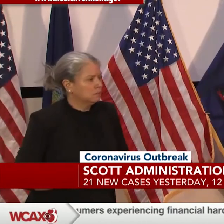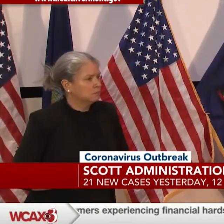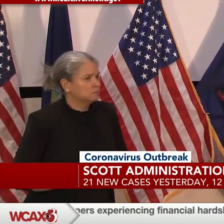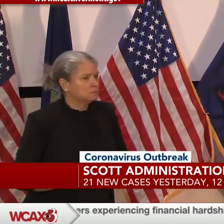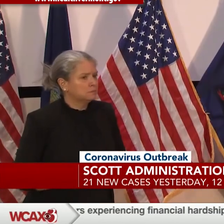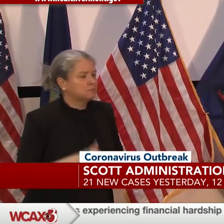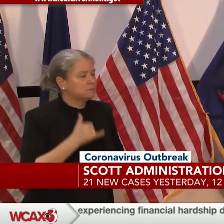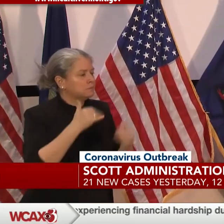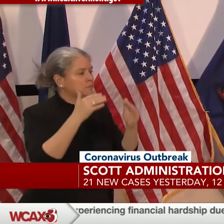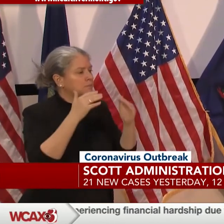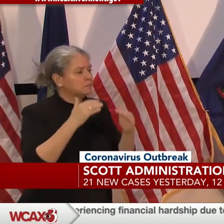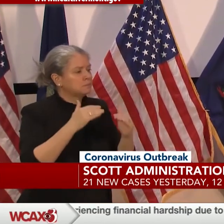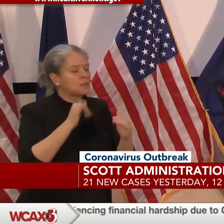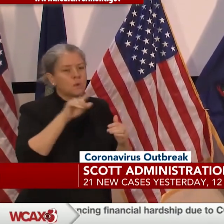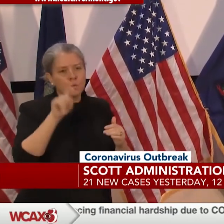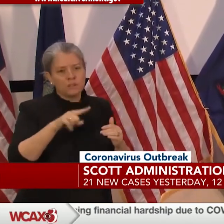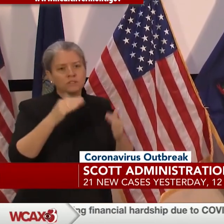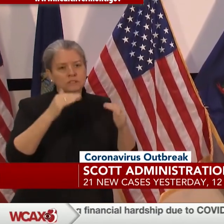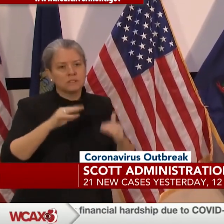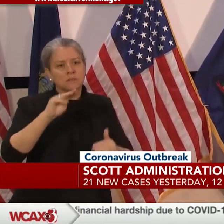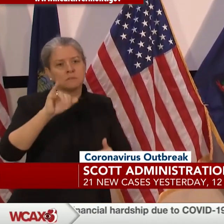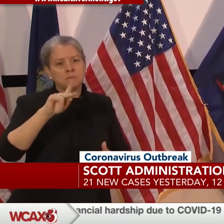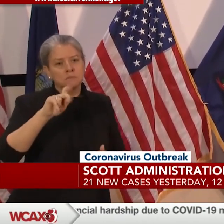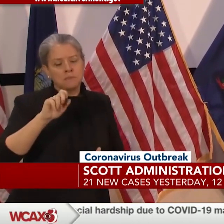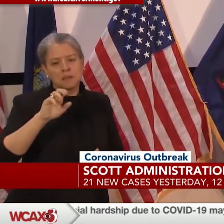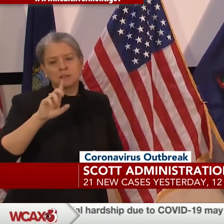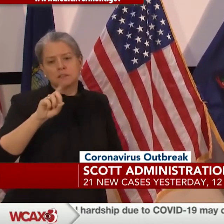All right, Mike Donahue, Vermont Press Association.